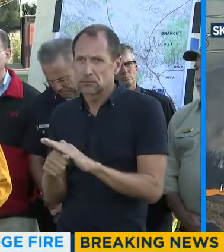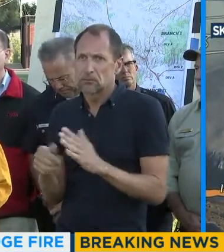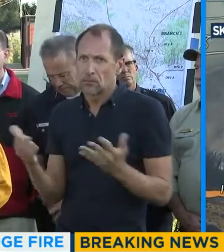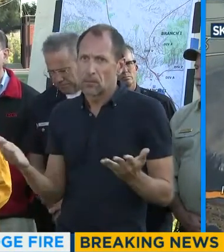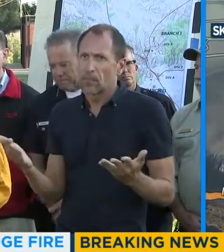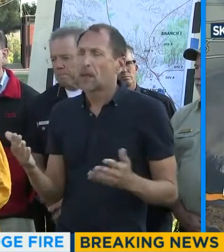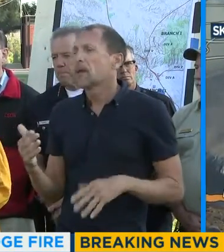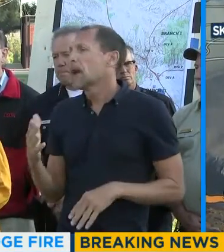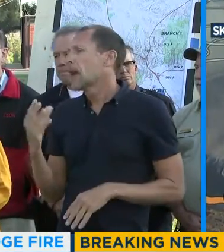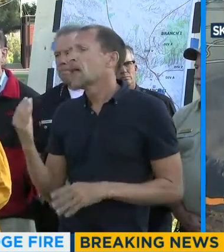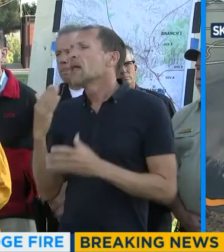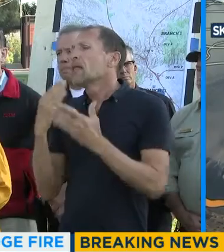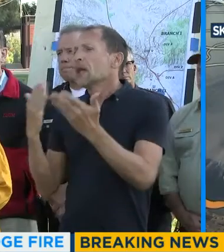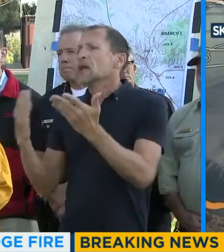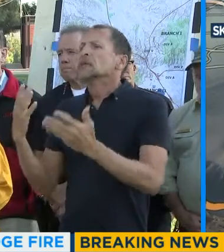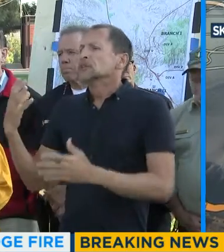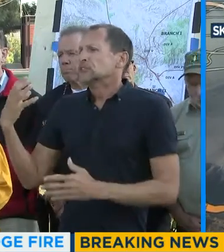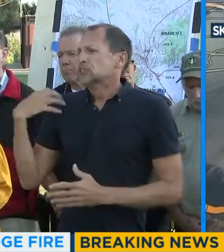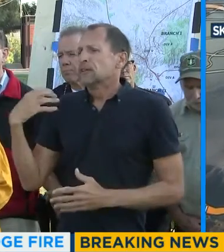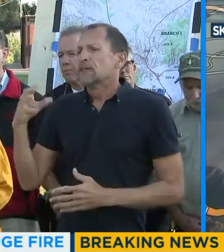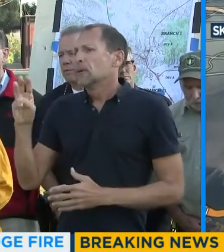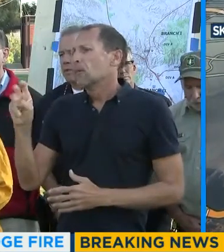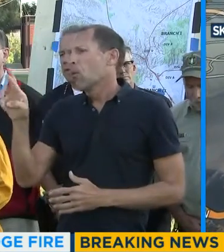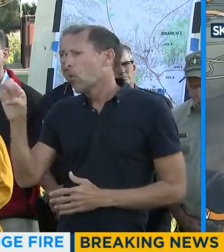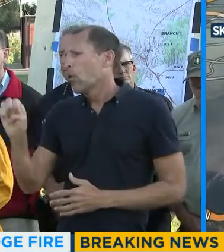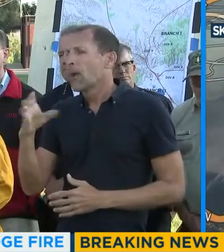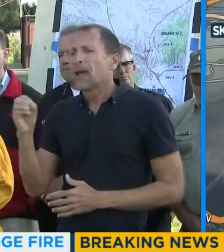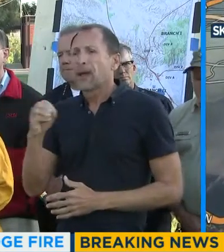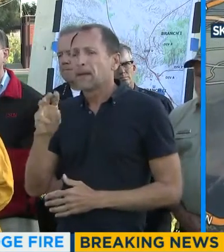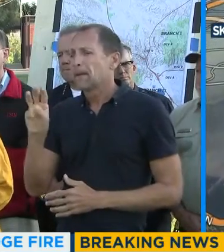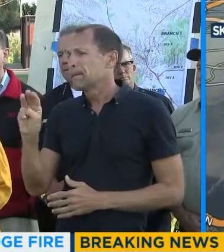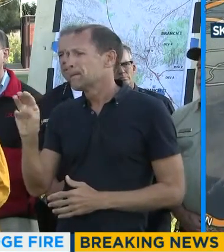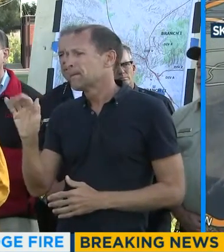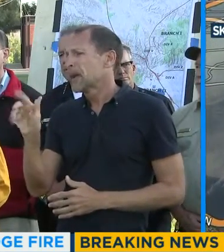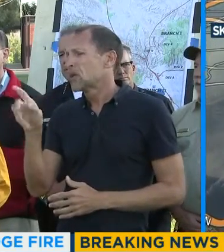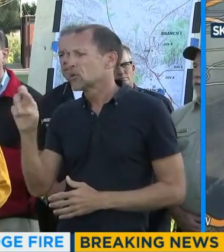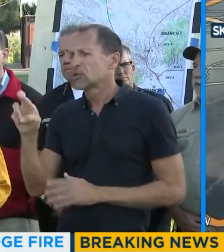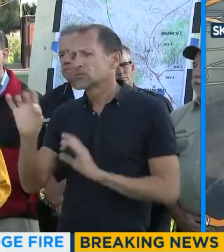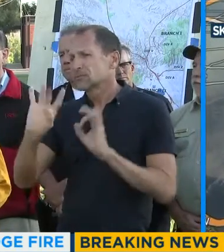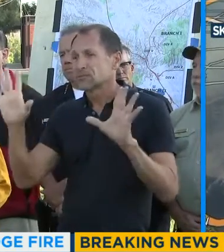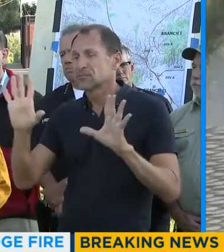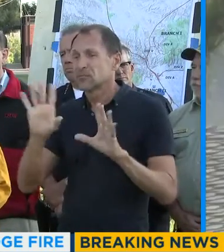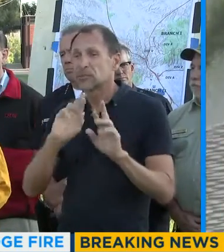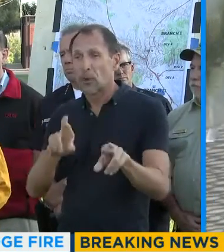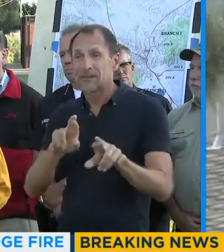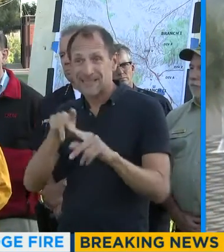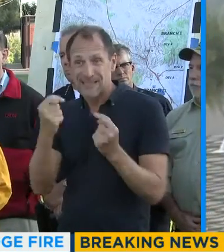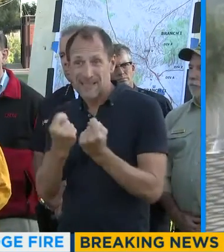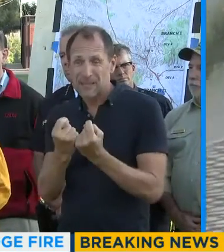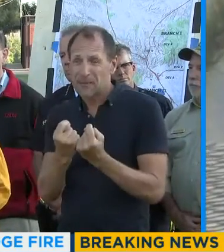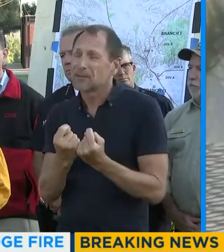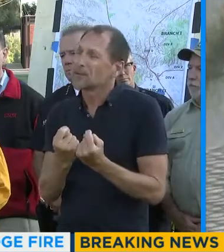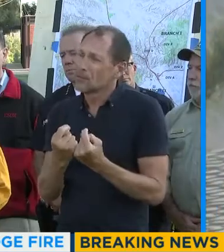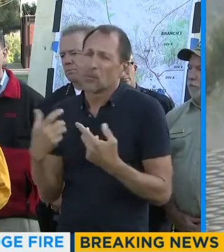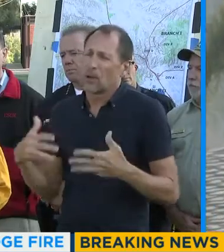Chief Moore and the members of the Mayor's Crisis Response Team for availing themselves to help many of these families that have been affected